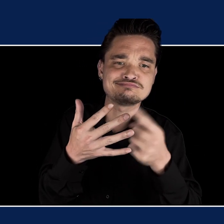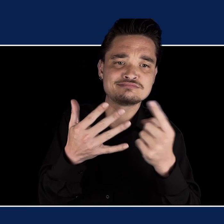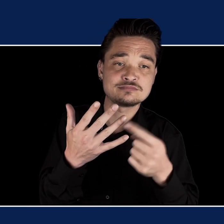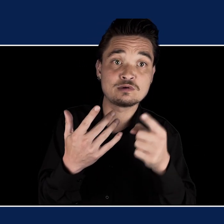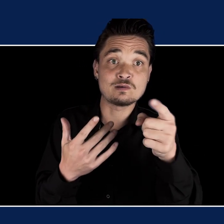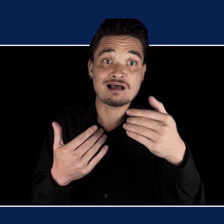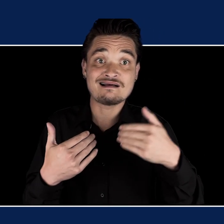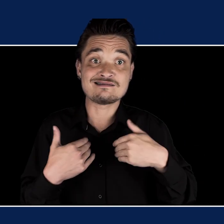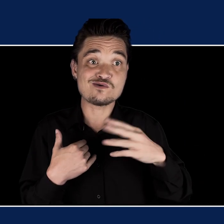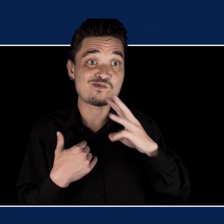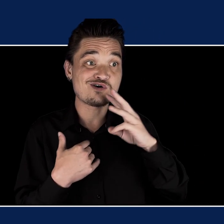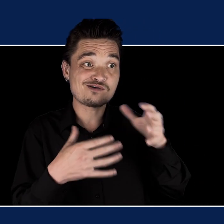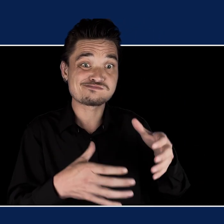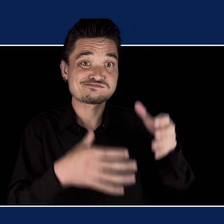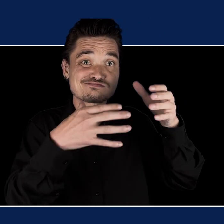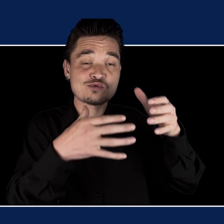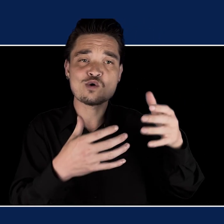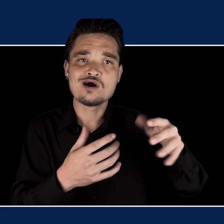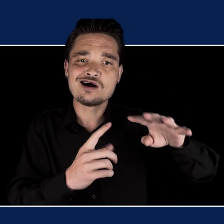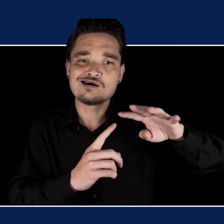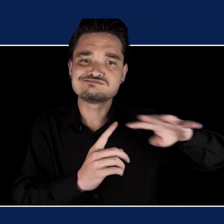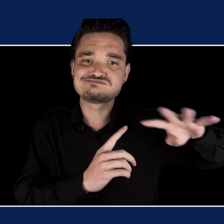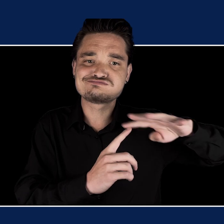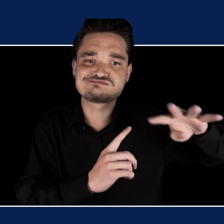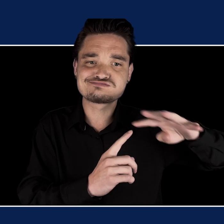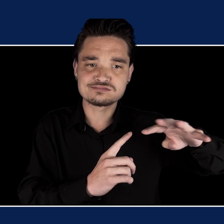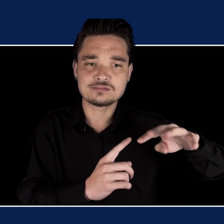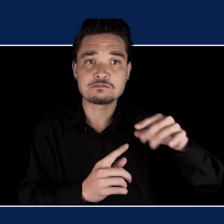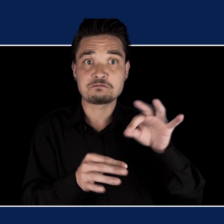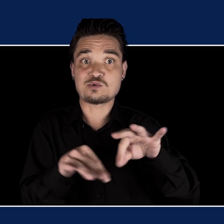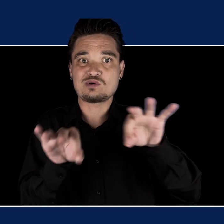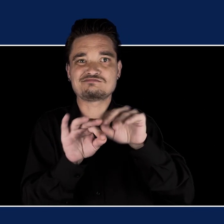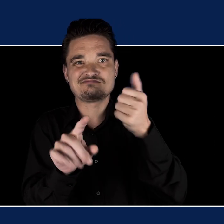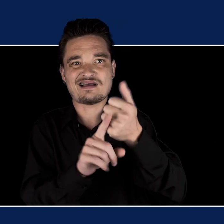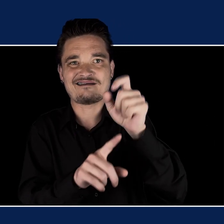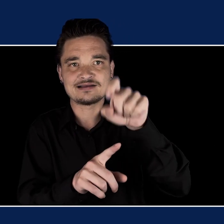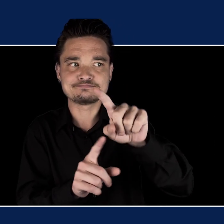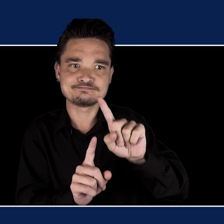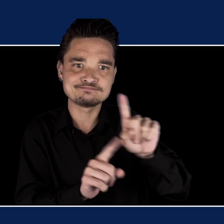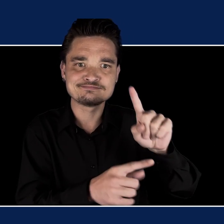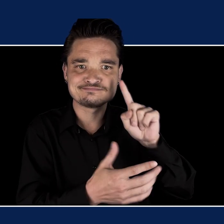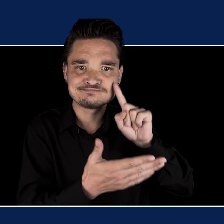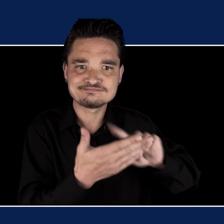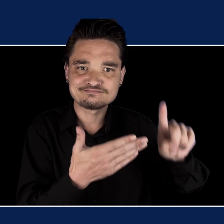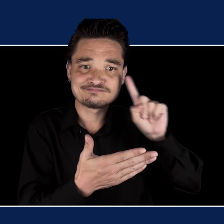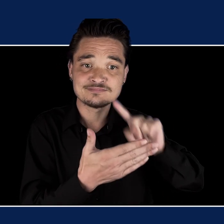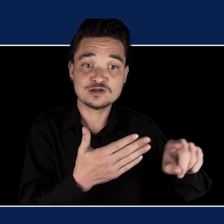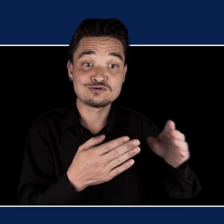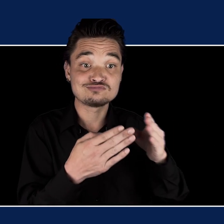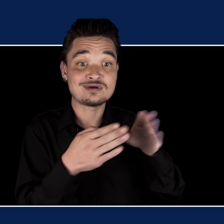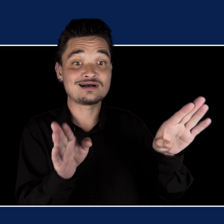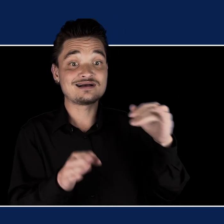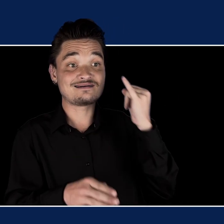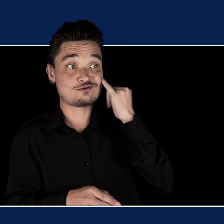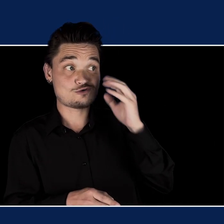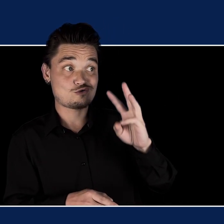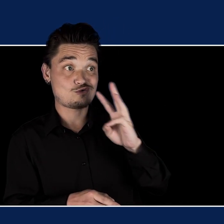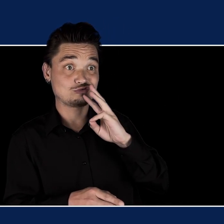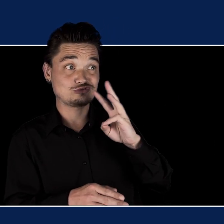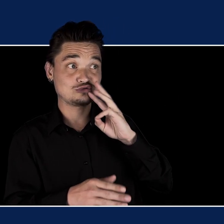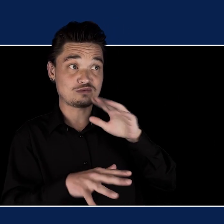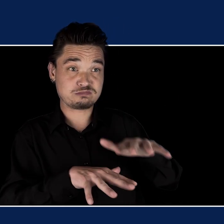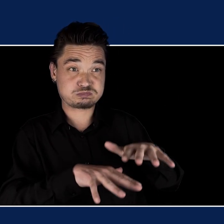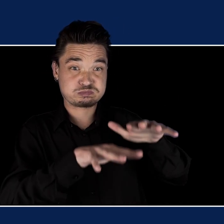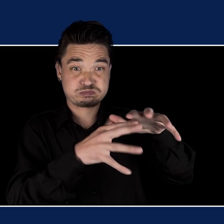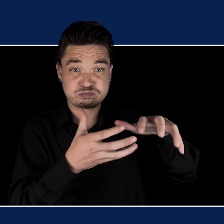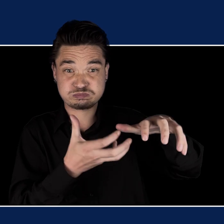or spring, you will need to make sure your water is safe. In general, if floodwater reached your well or spring,